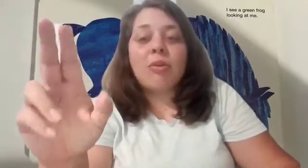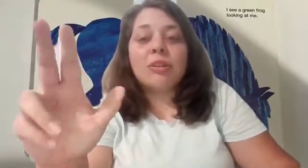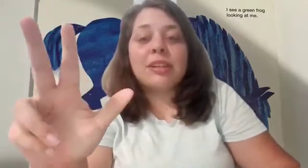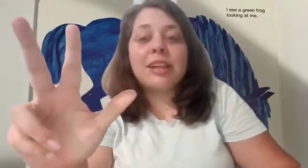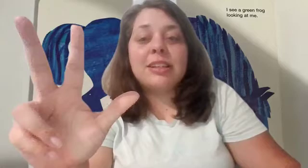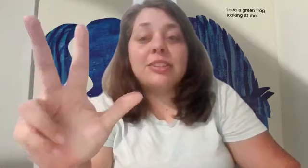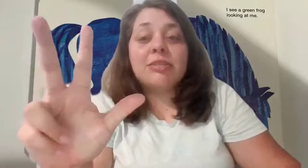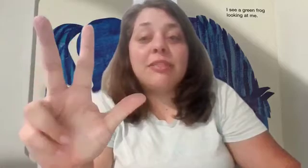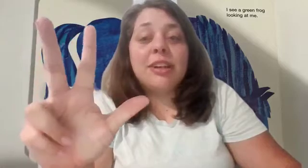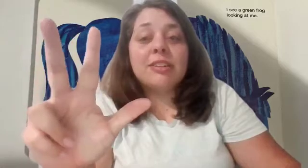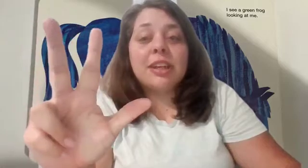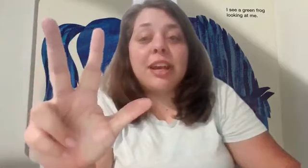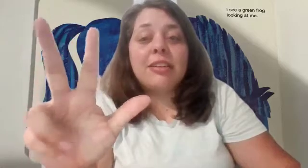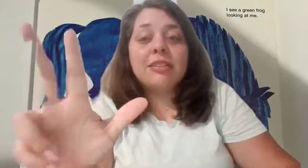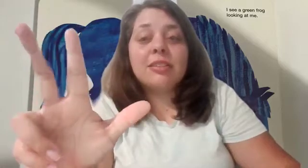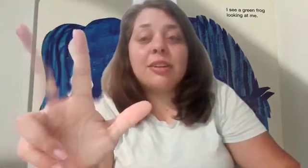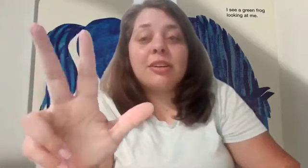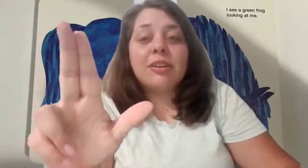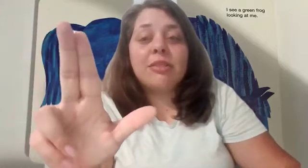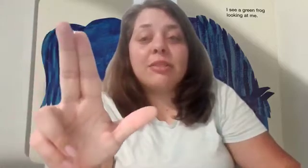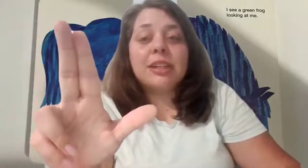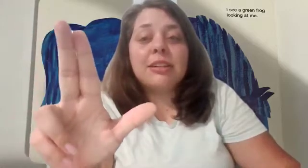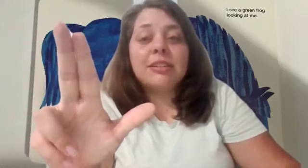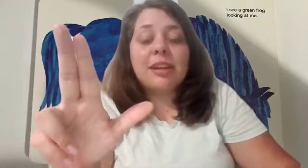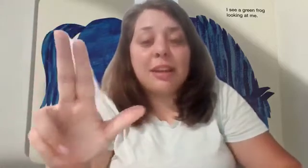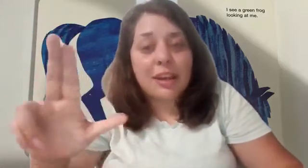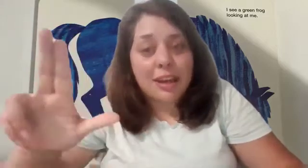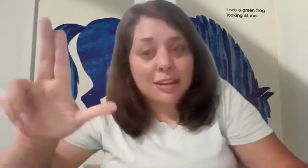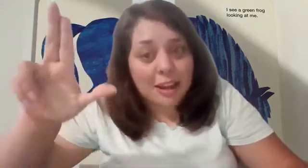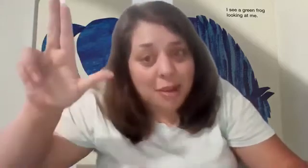Now horse, I take these three fingers again, close it,